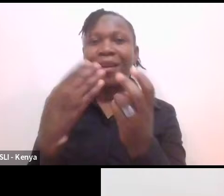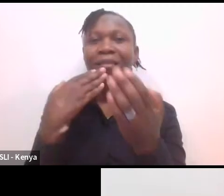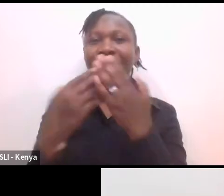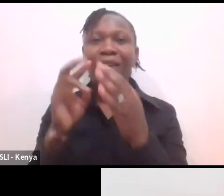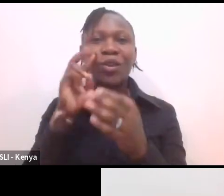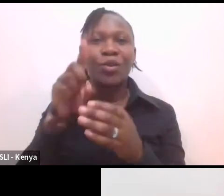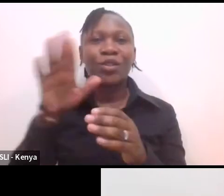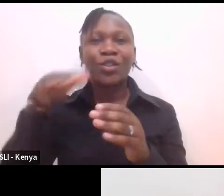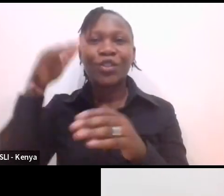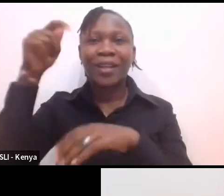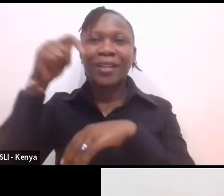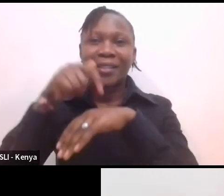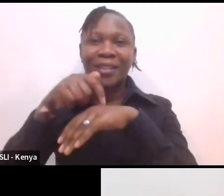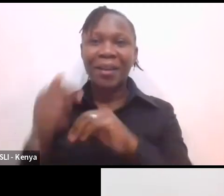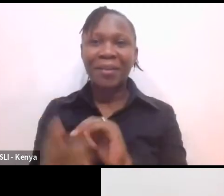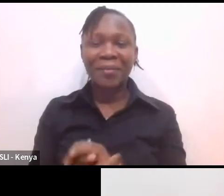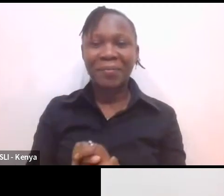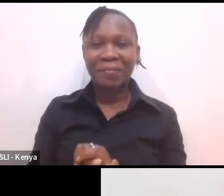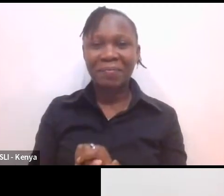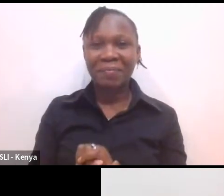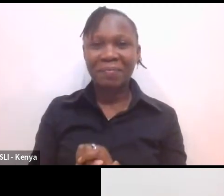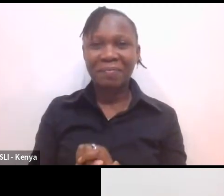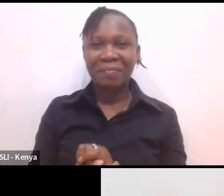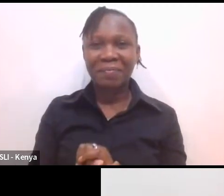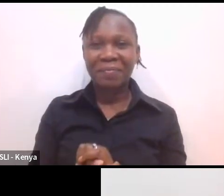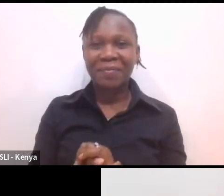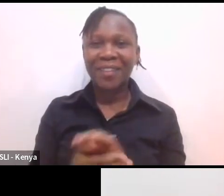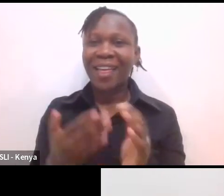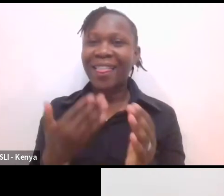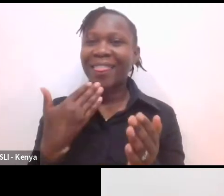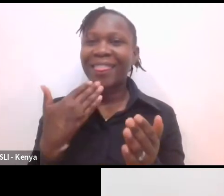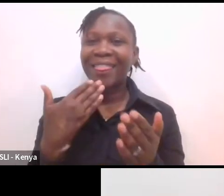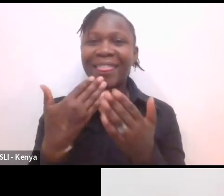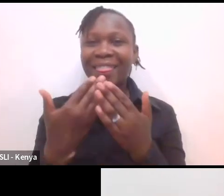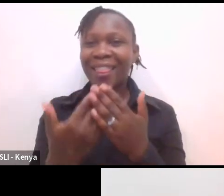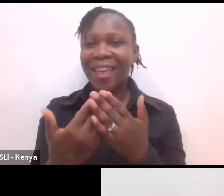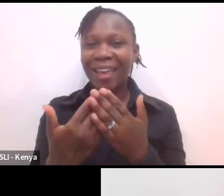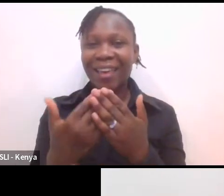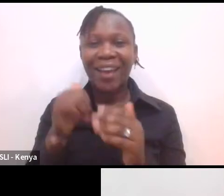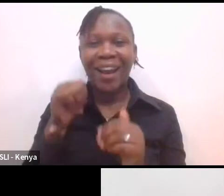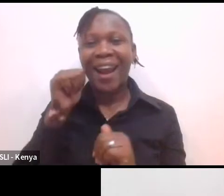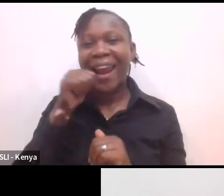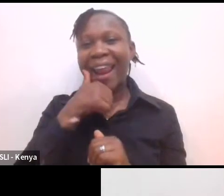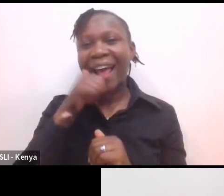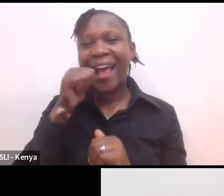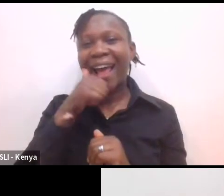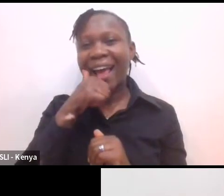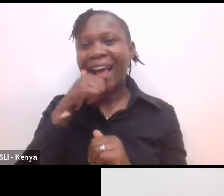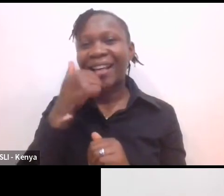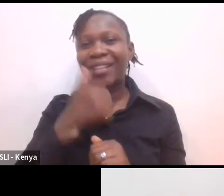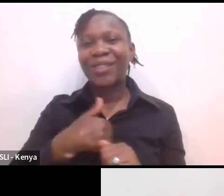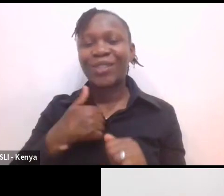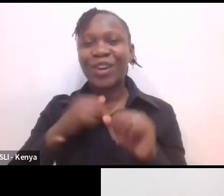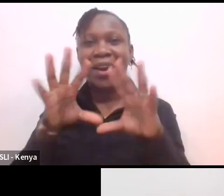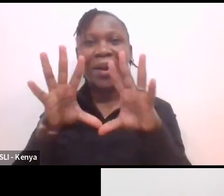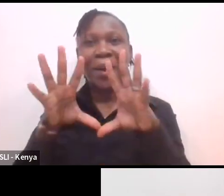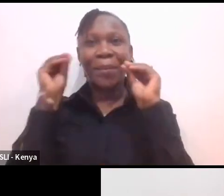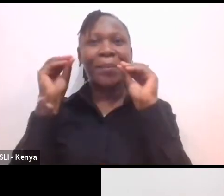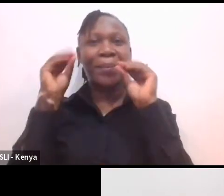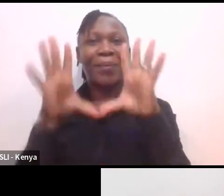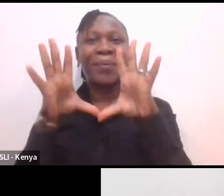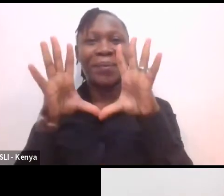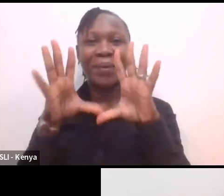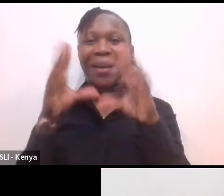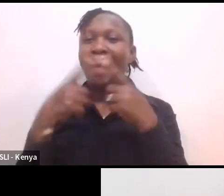you. Thank you very much. That was interesting. I just got pulled away into the ether for just a moment, but I